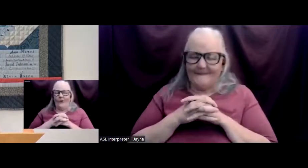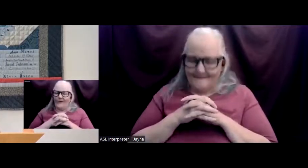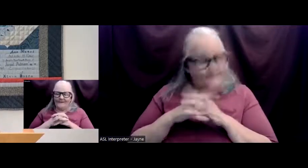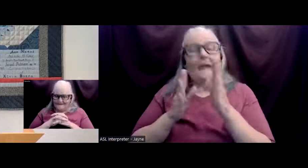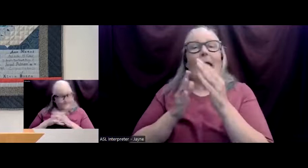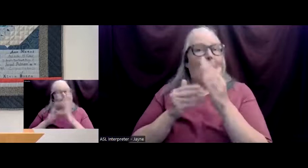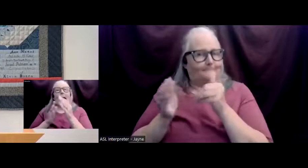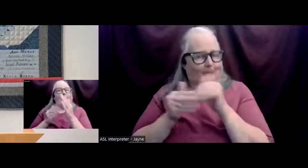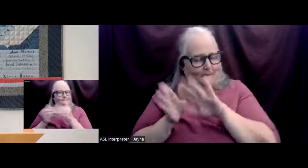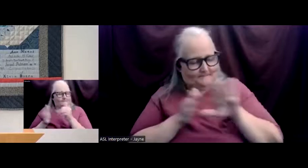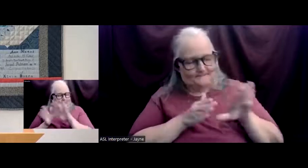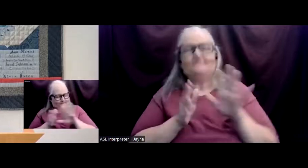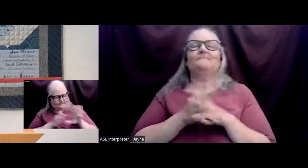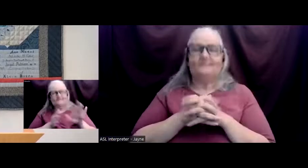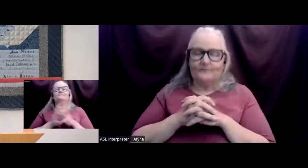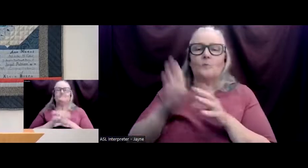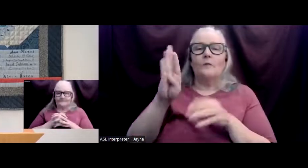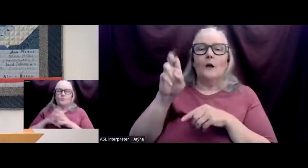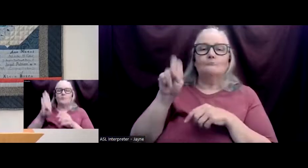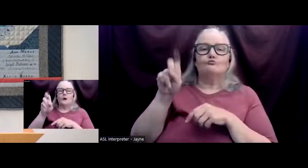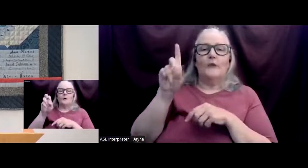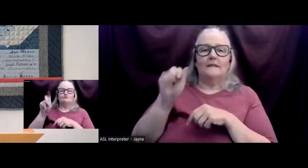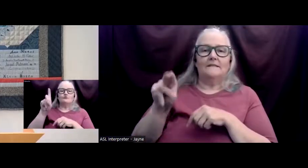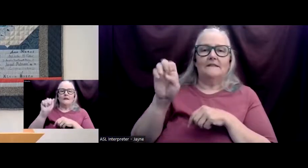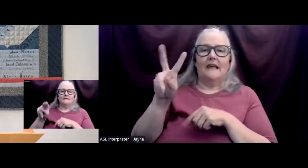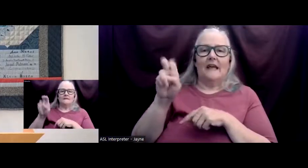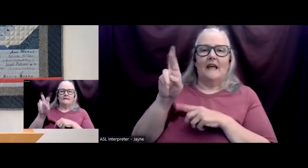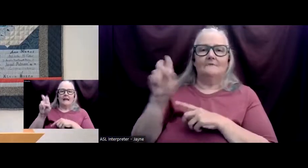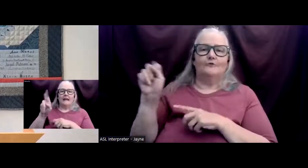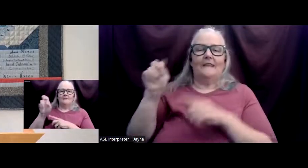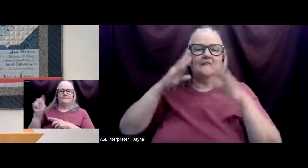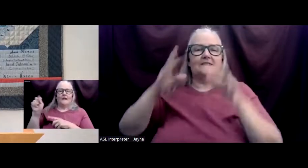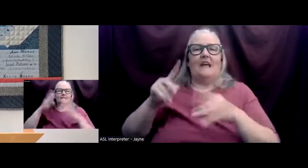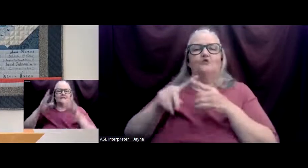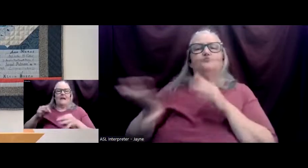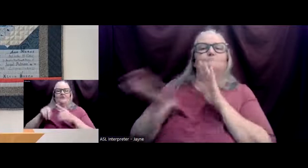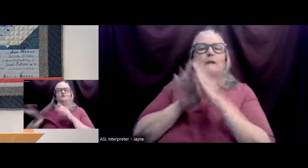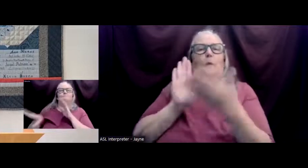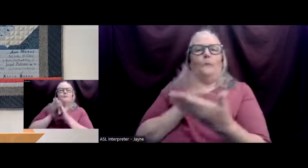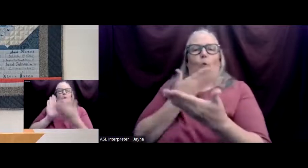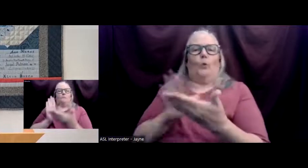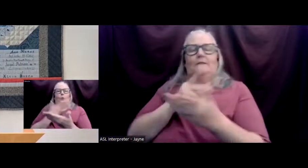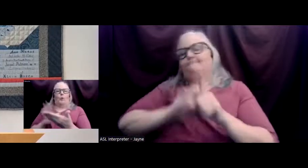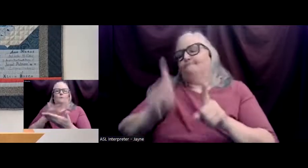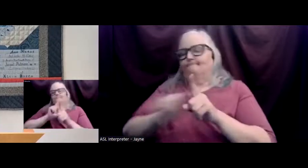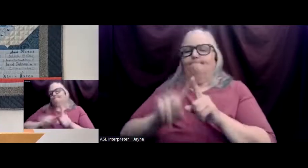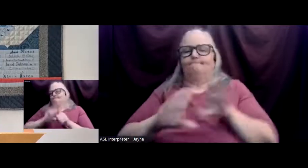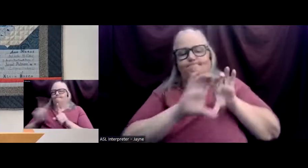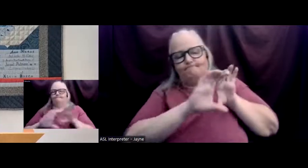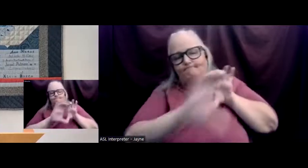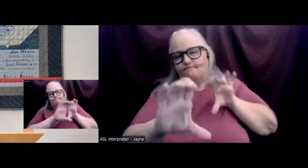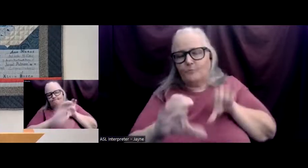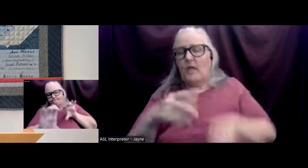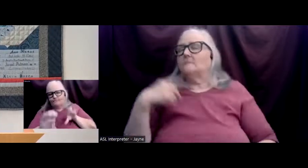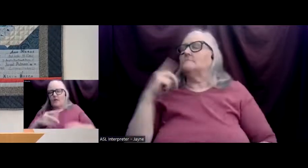Anyway, Brendan Everett was the self-appointed DJ of the group, playing music from a boombox. And he played something that grabbed